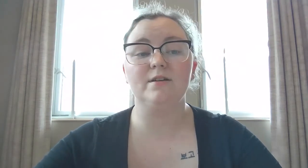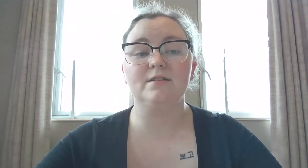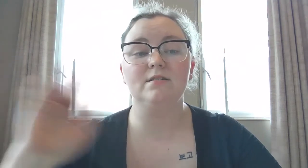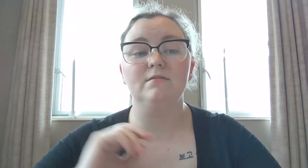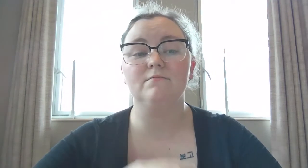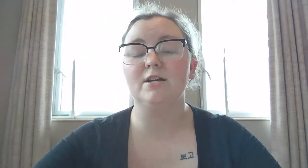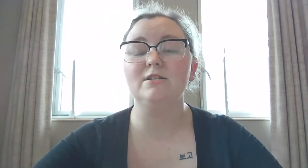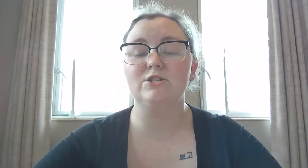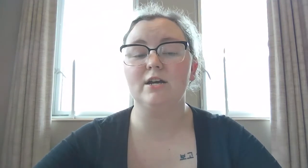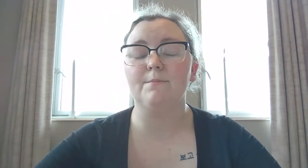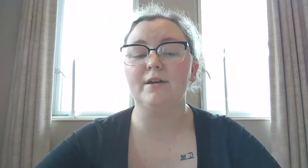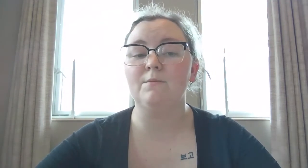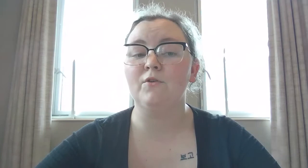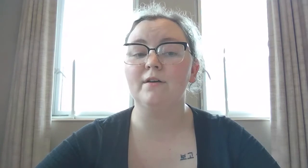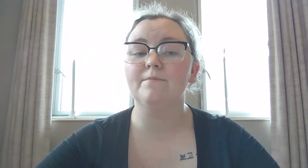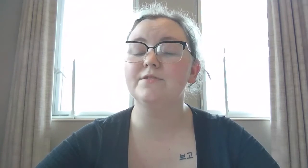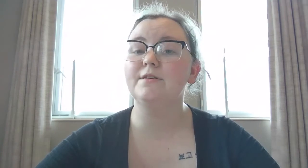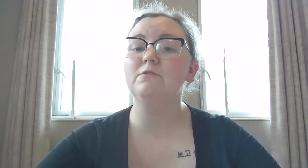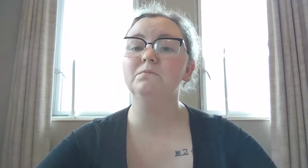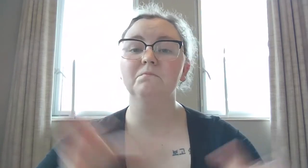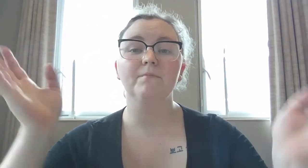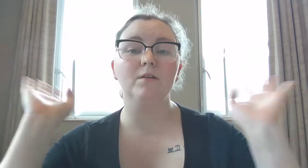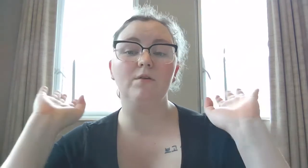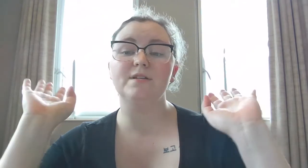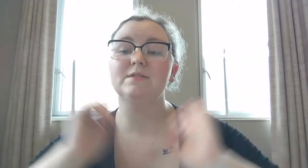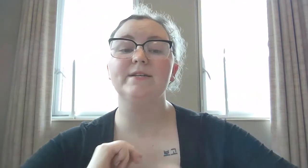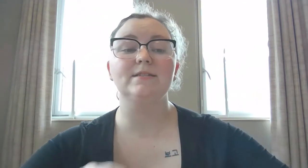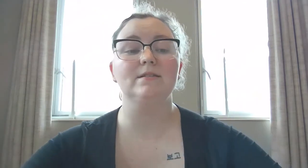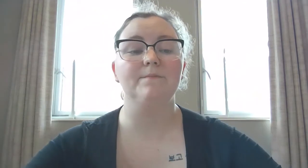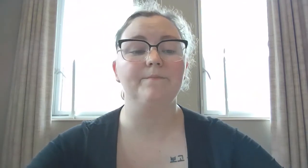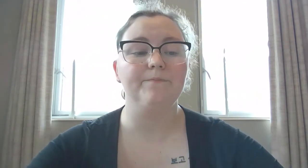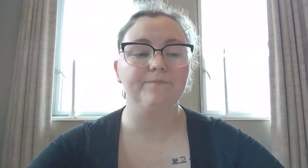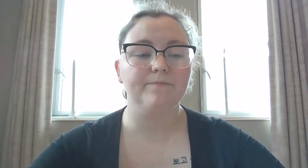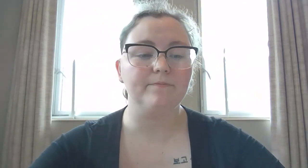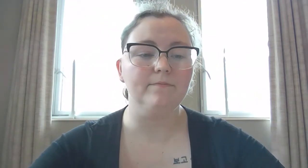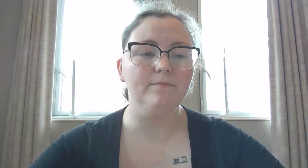for us to judge Jacob anymore. So, court dismissed.